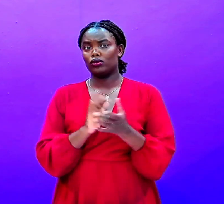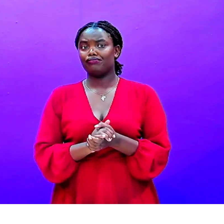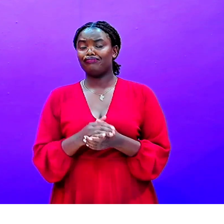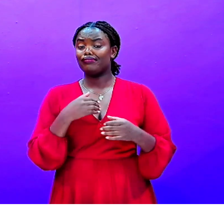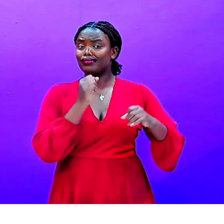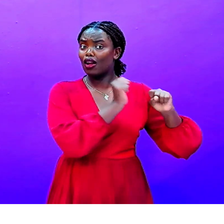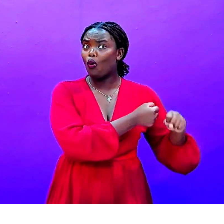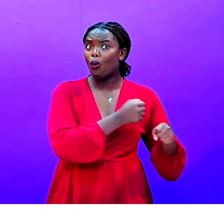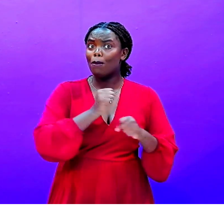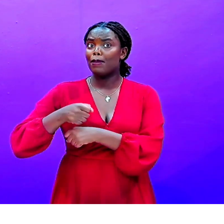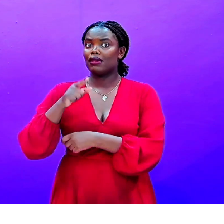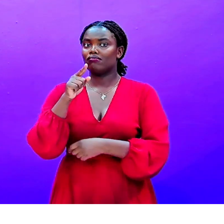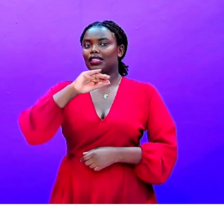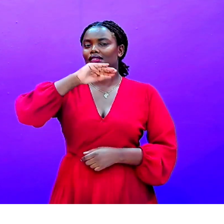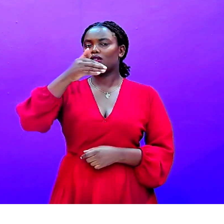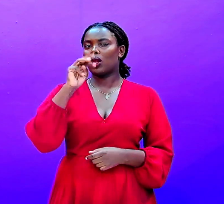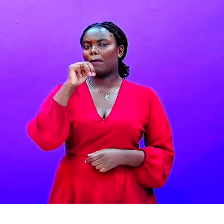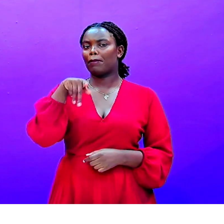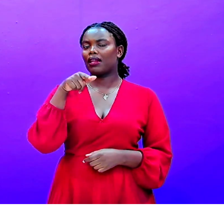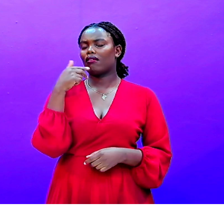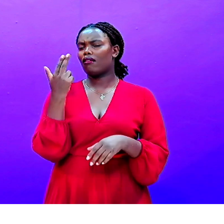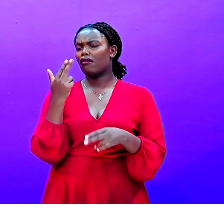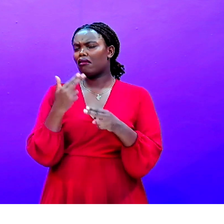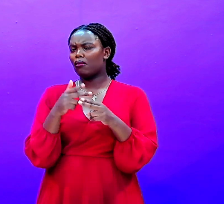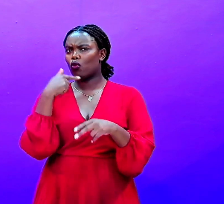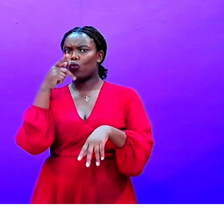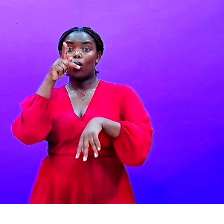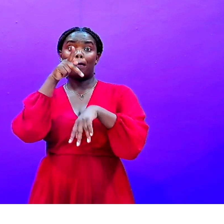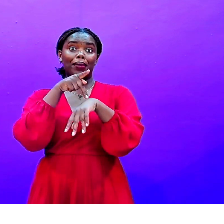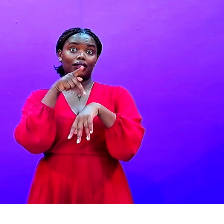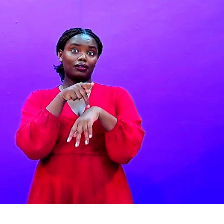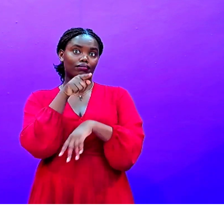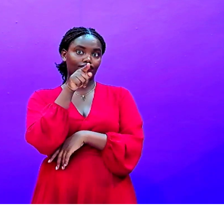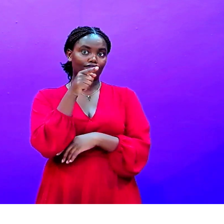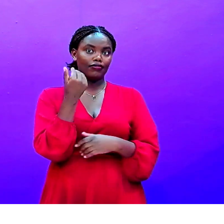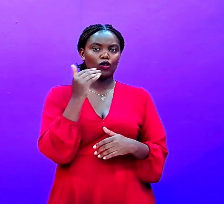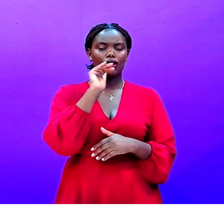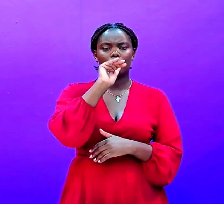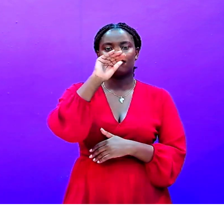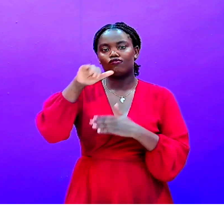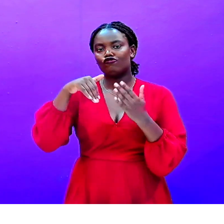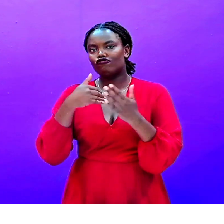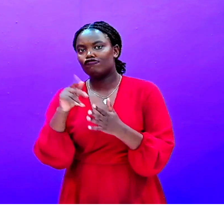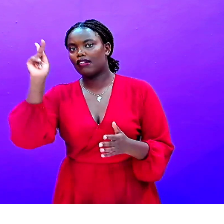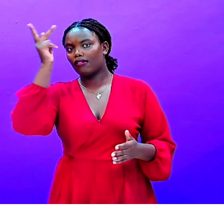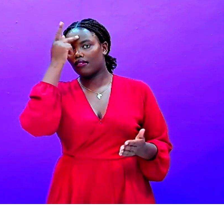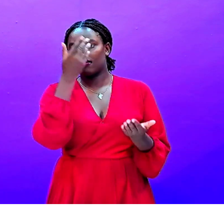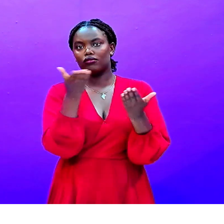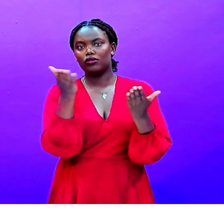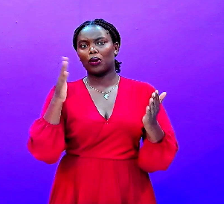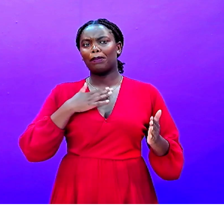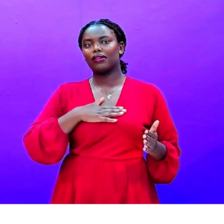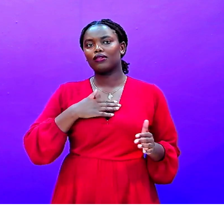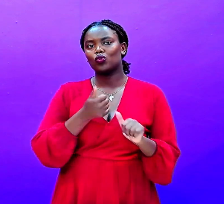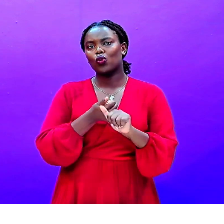On to our next news item. Homa Bay Town MP, Peter Kaluma, has urged Kenyans